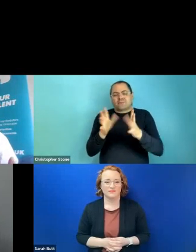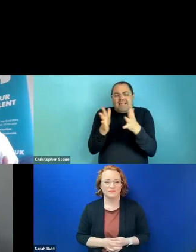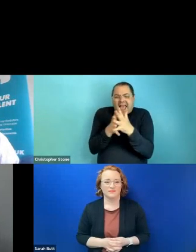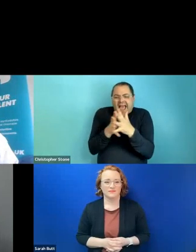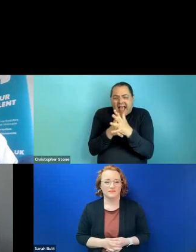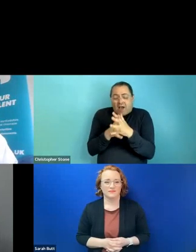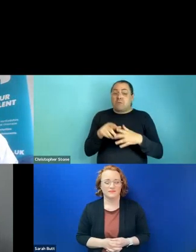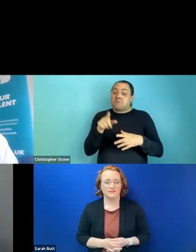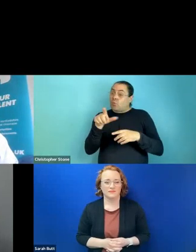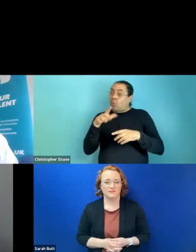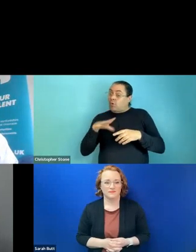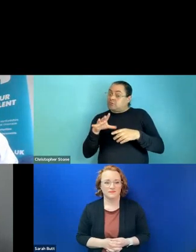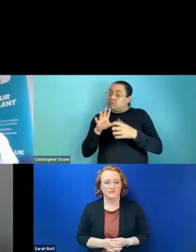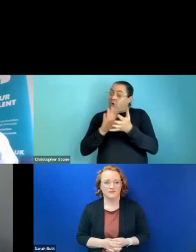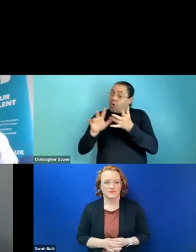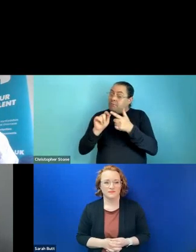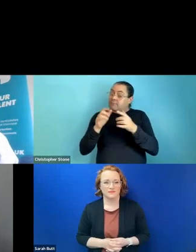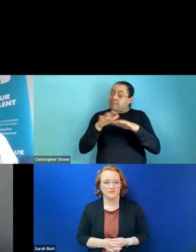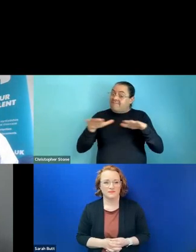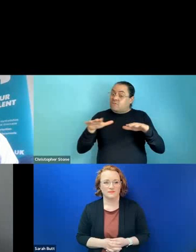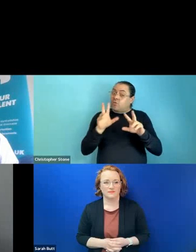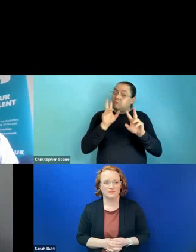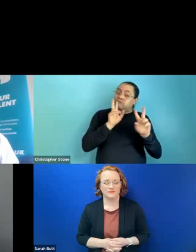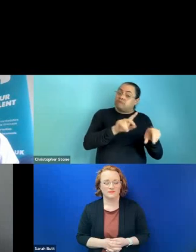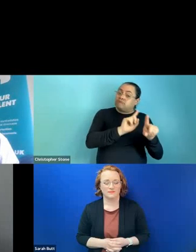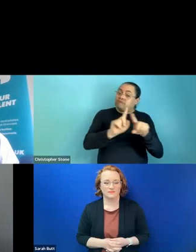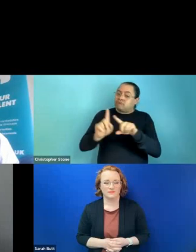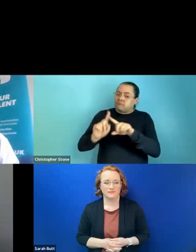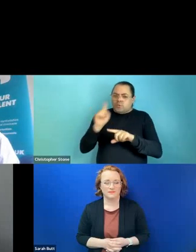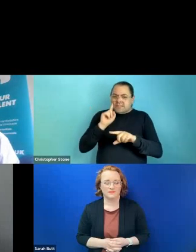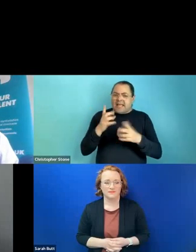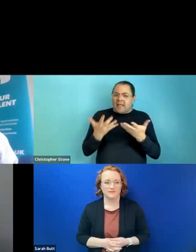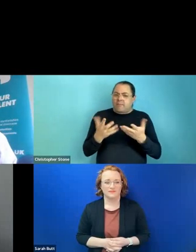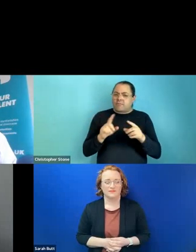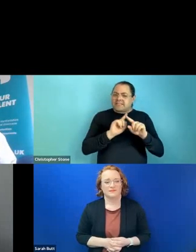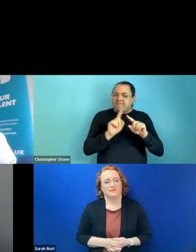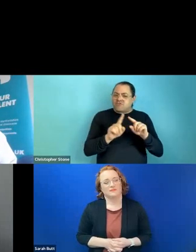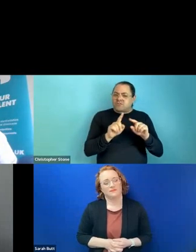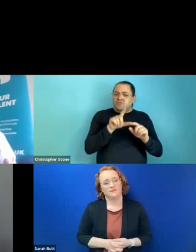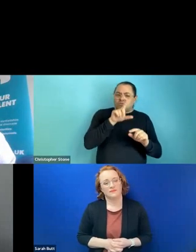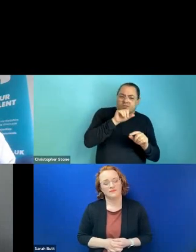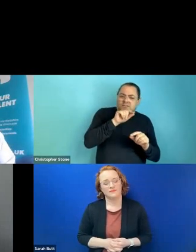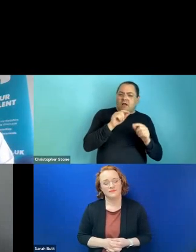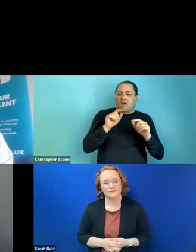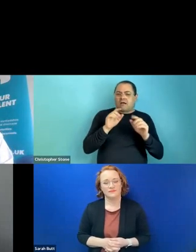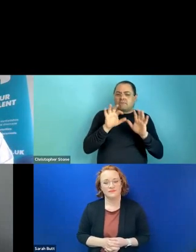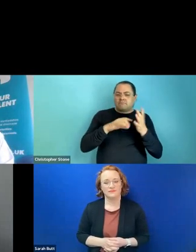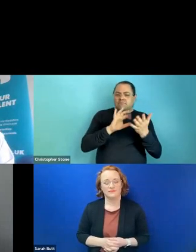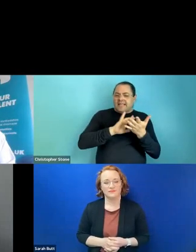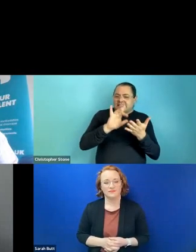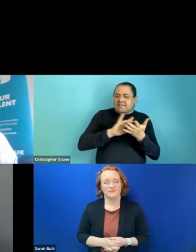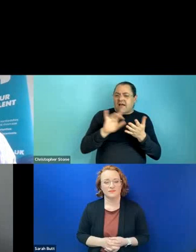have a look at some of our social media handles that you can see on the screen at the moment. This video, you're watching this on our